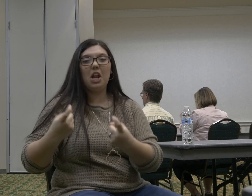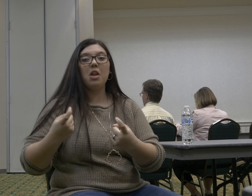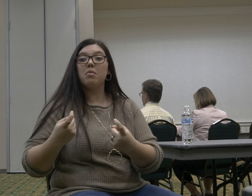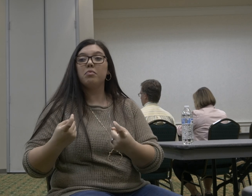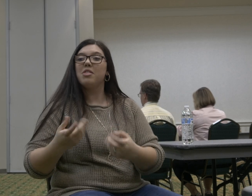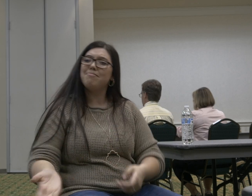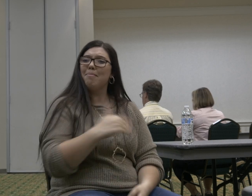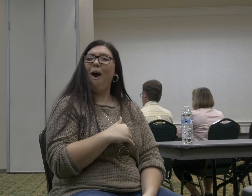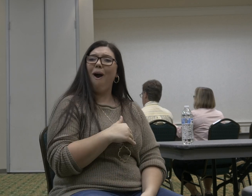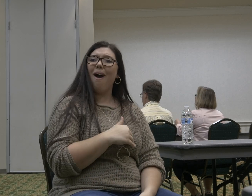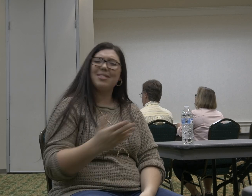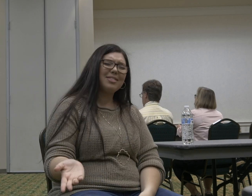her.